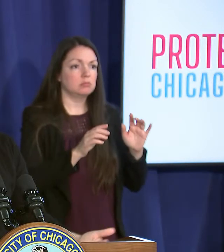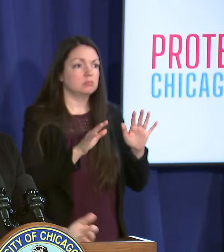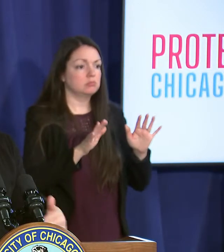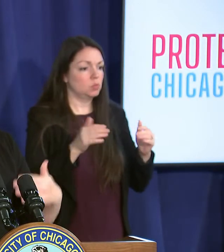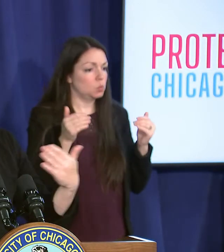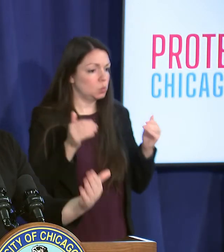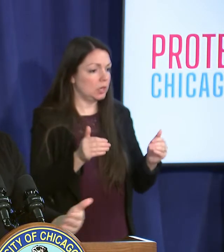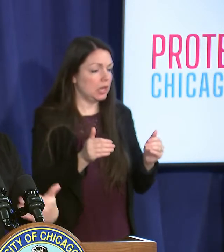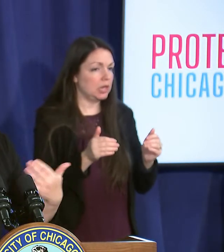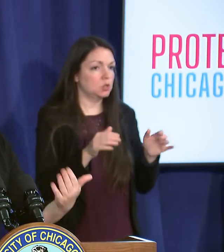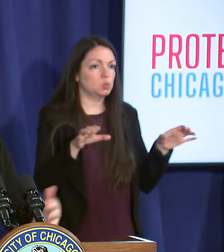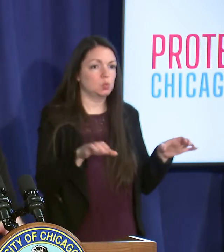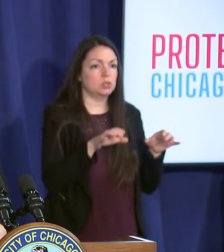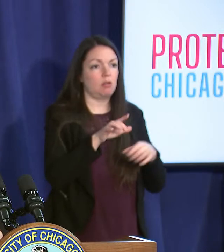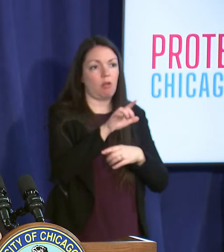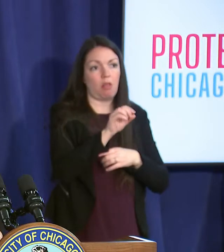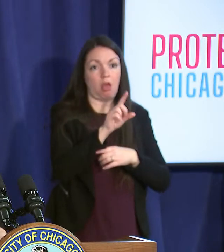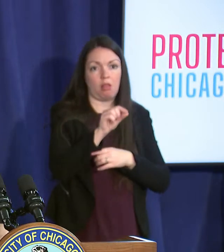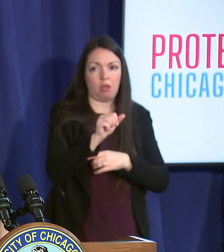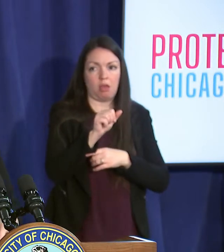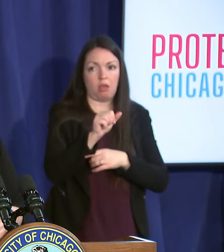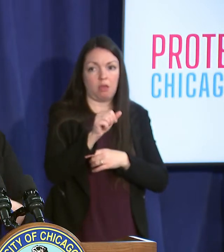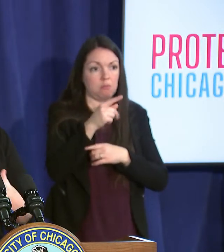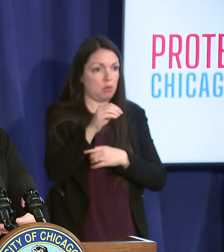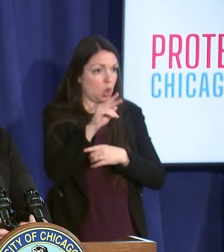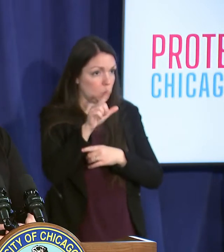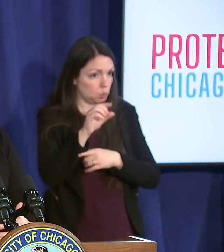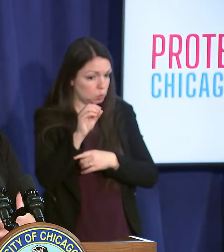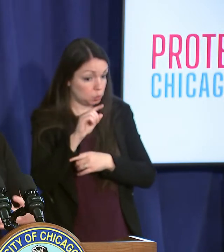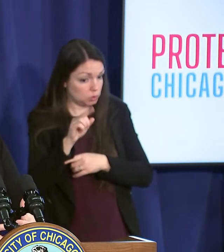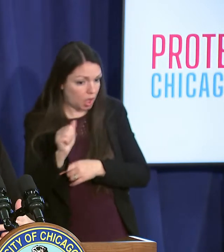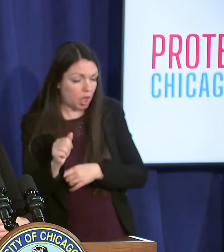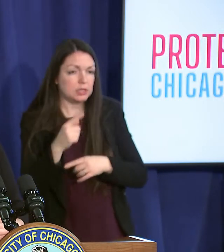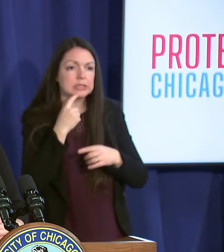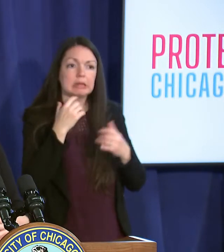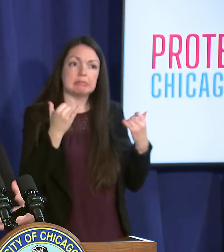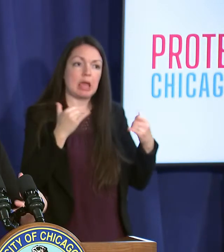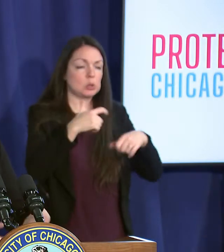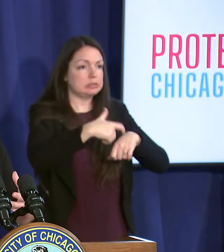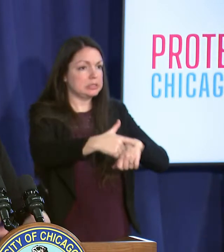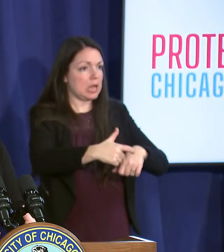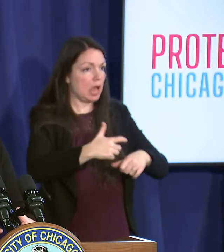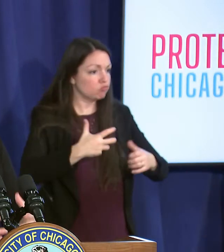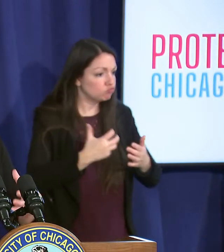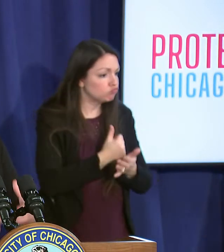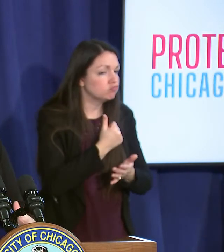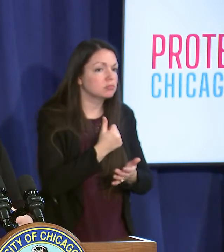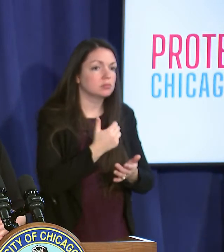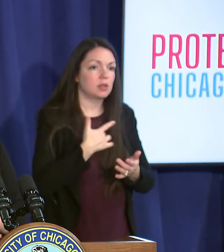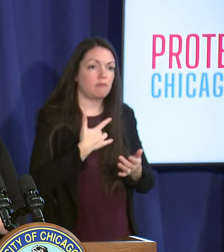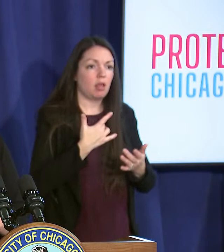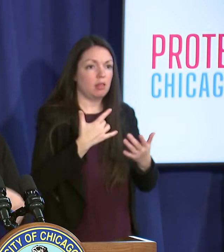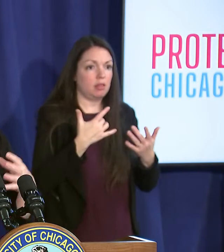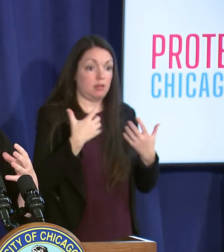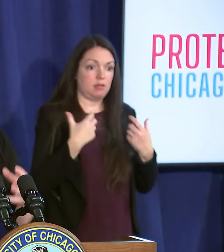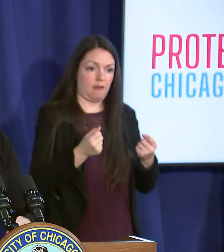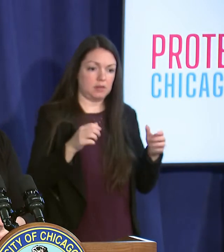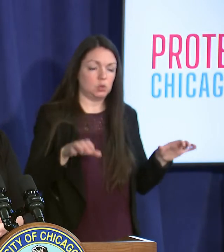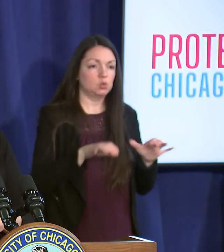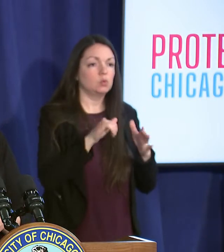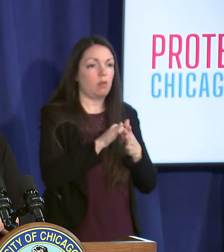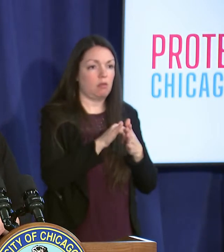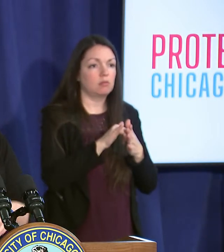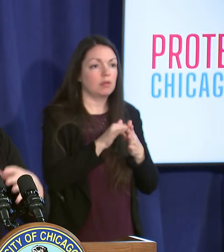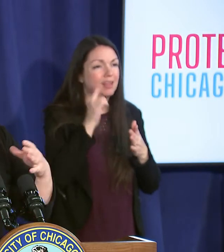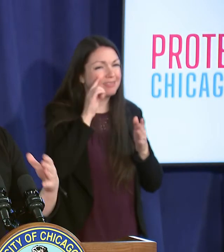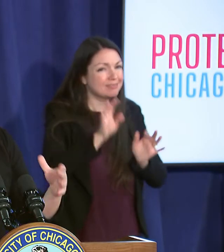moved ahead with Lollapalooza, like all of these other things, really saying now is a time, epidemiologically, I feel confident in doing that. And I think it is